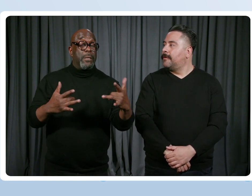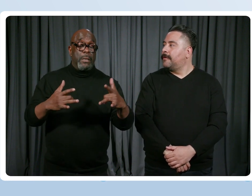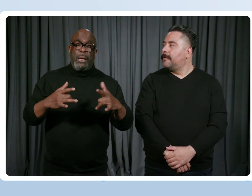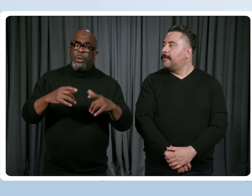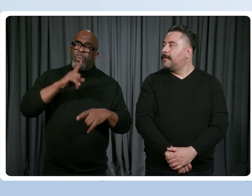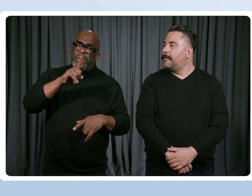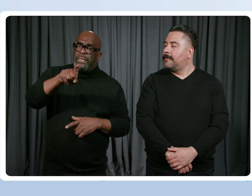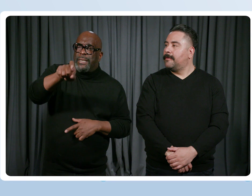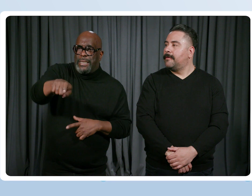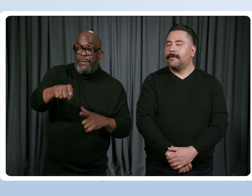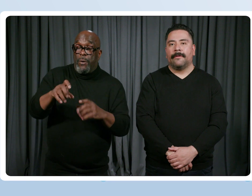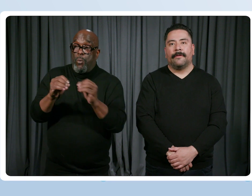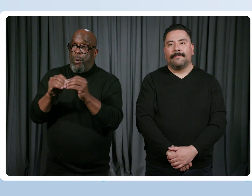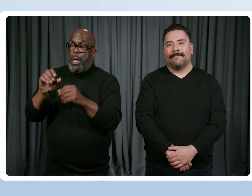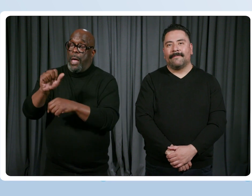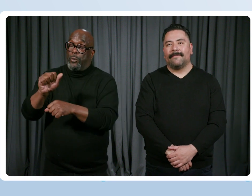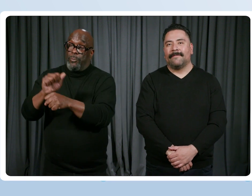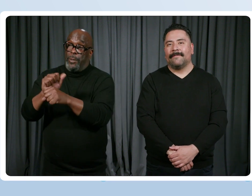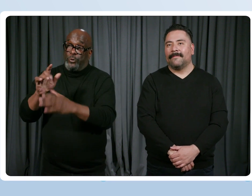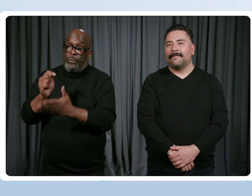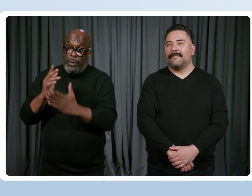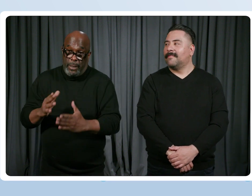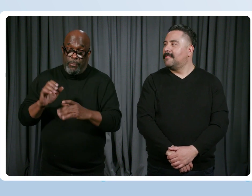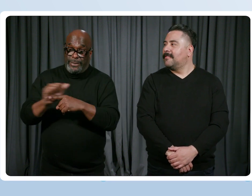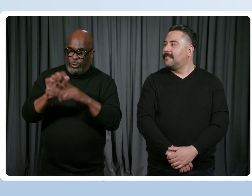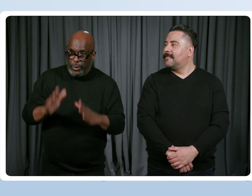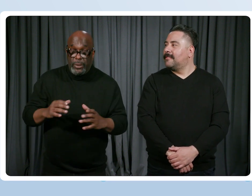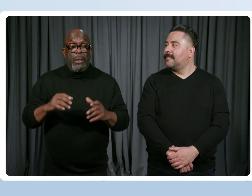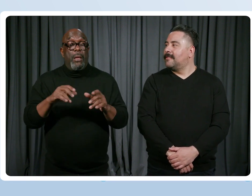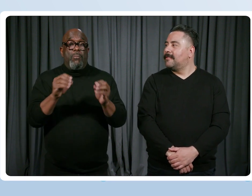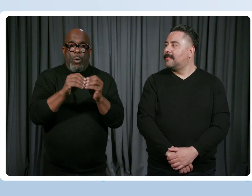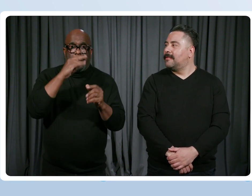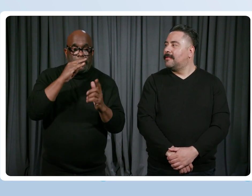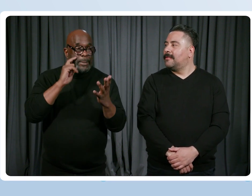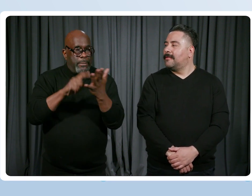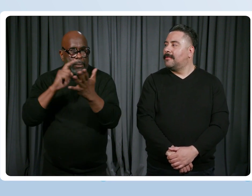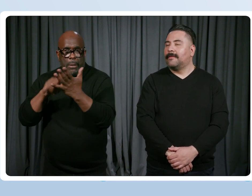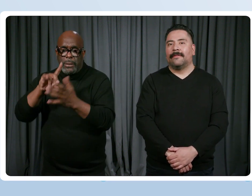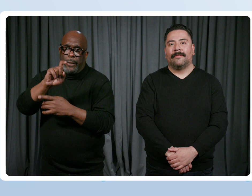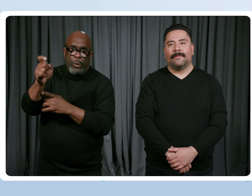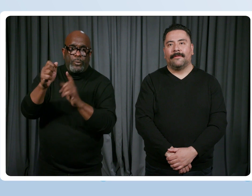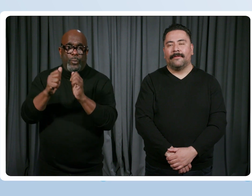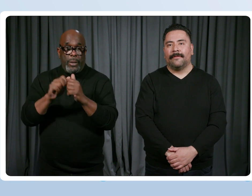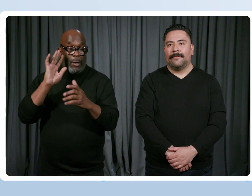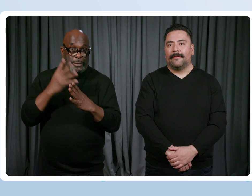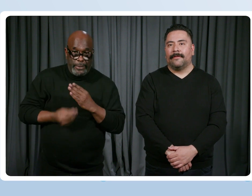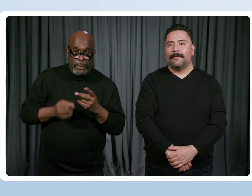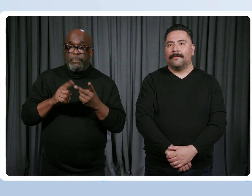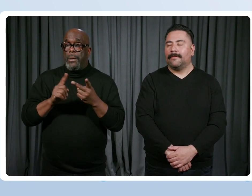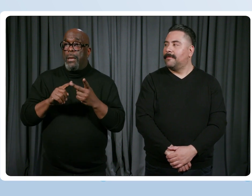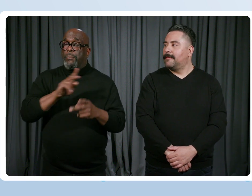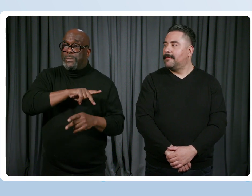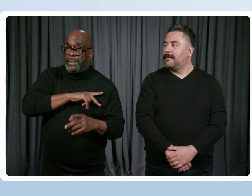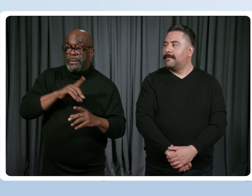for occupational therapy practitioners. Or also there are more kids that are diagnosed with autism and intellectual and developmental disabilities. That also